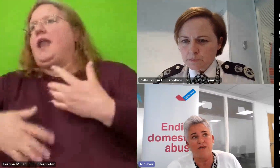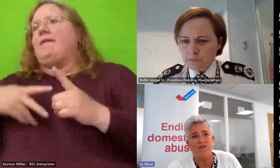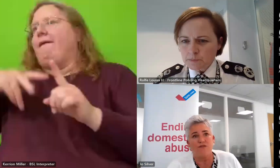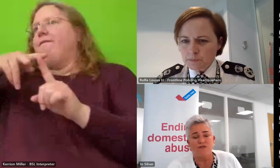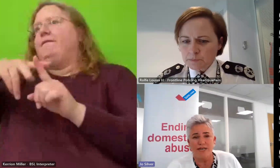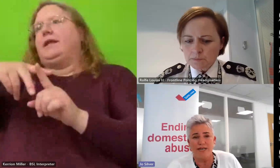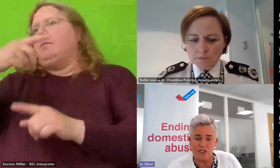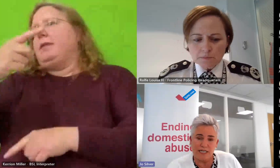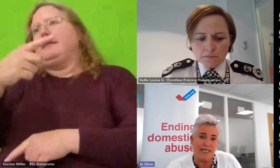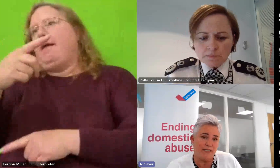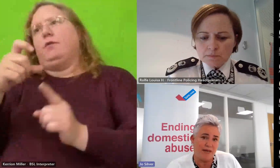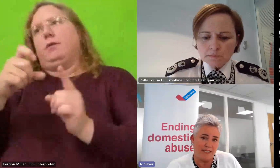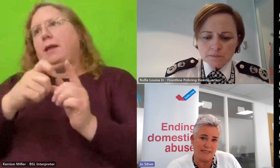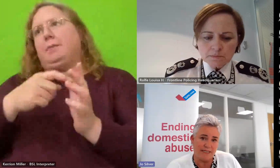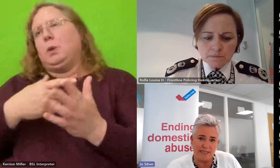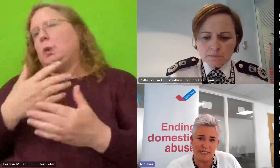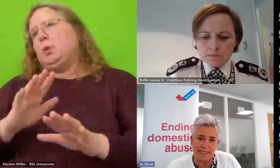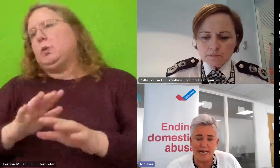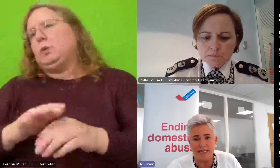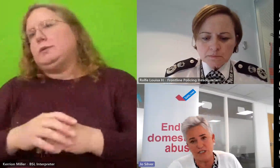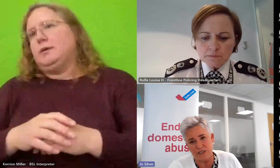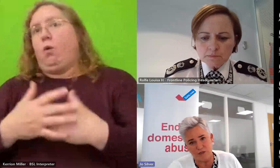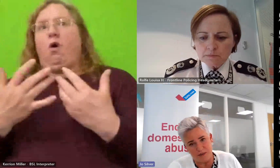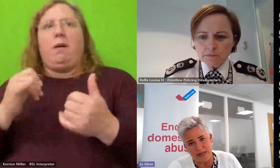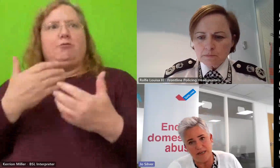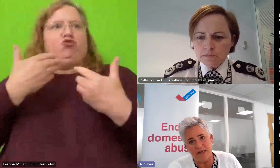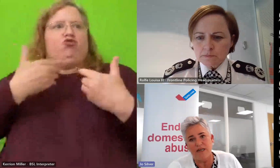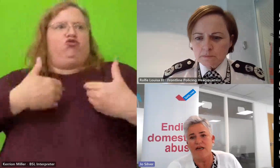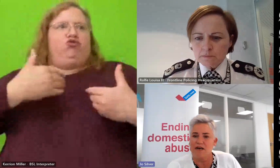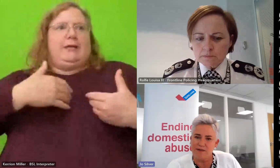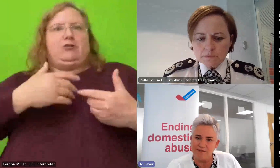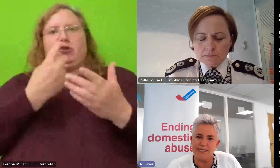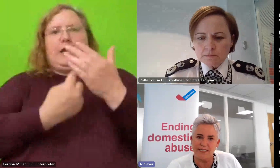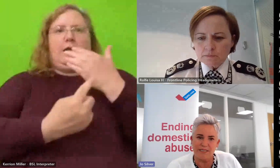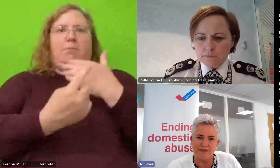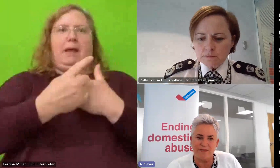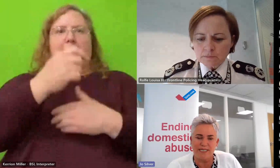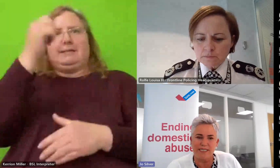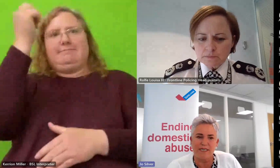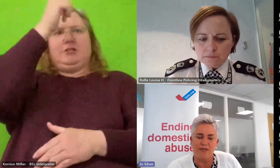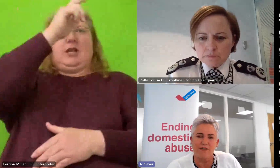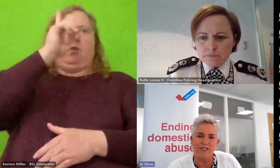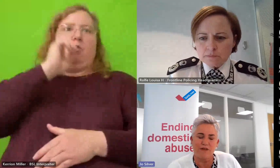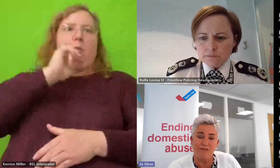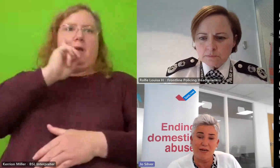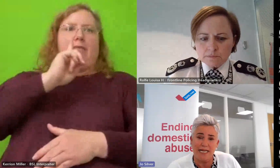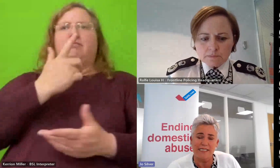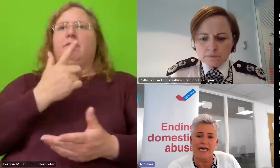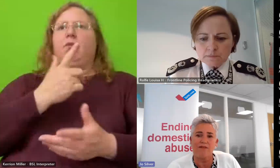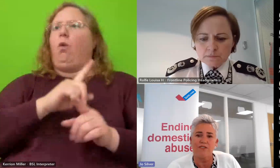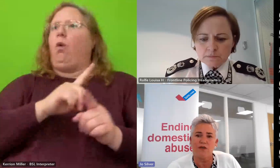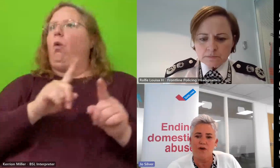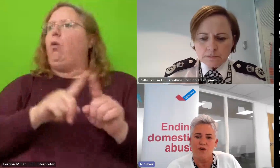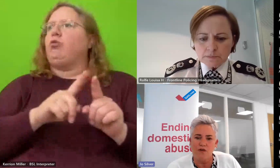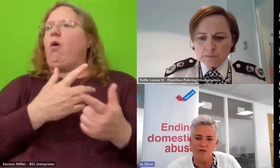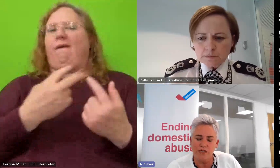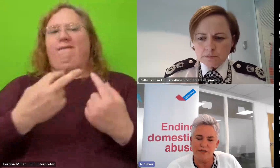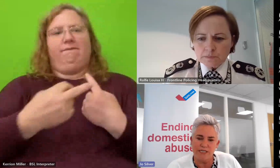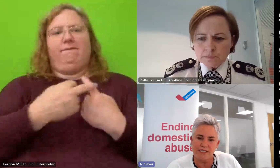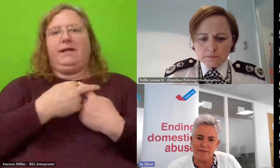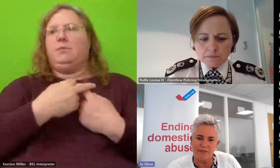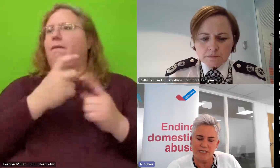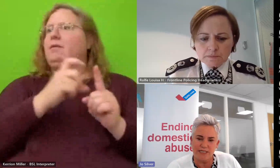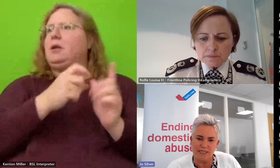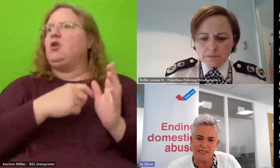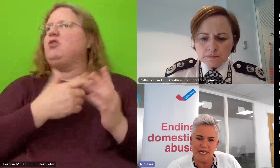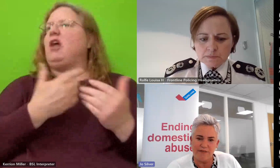think rich, independent, intelligent women aren't victims of domestic abuse. So it flattens out all